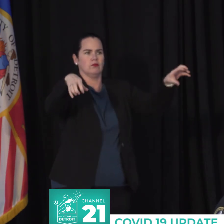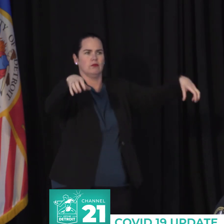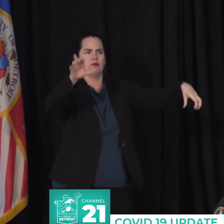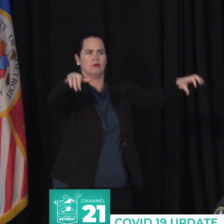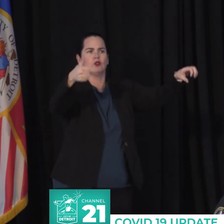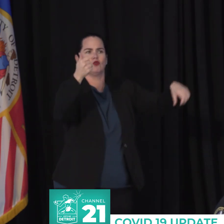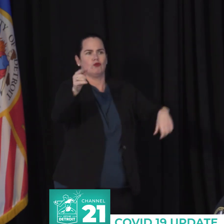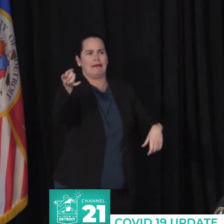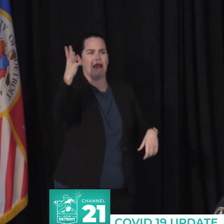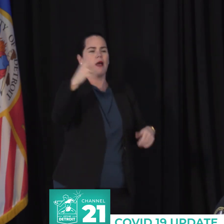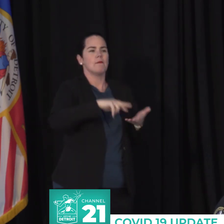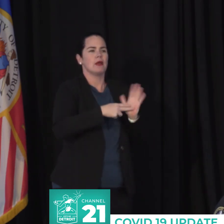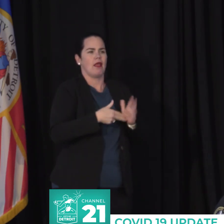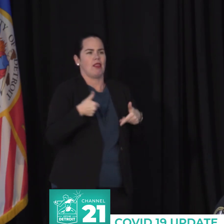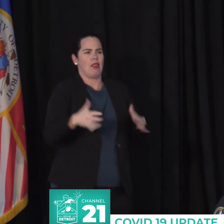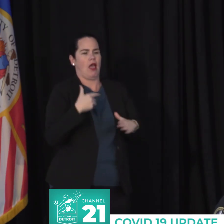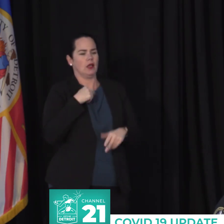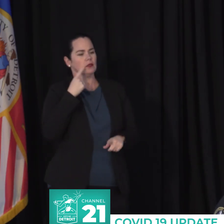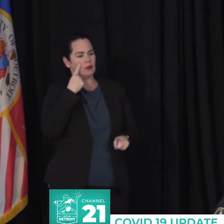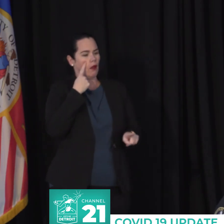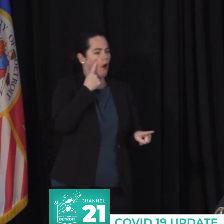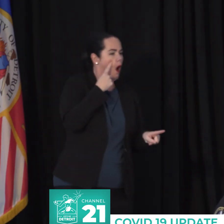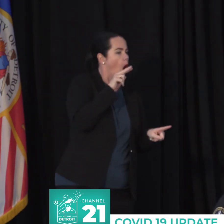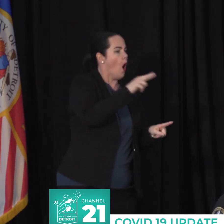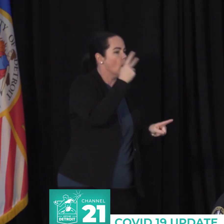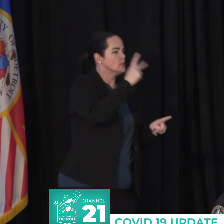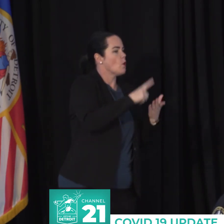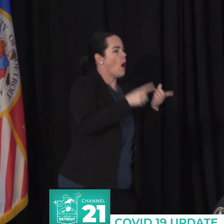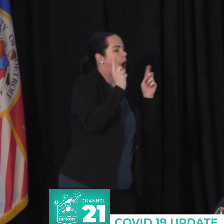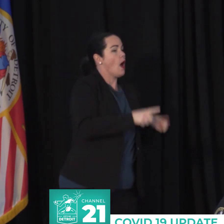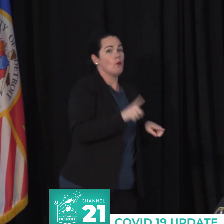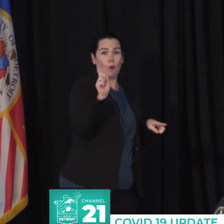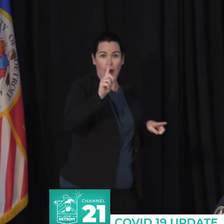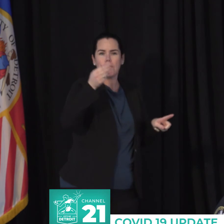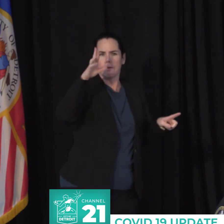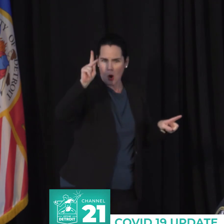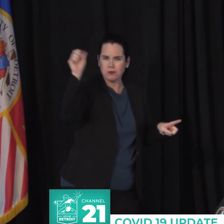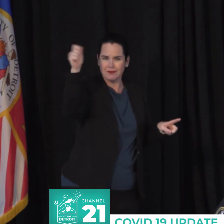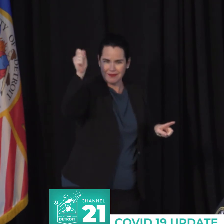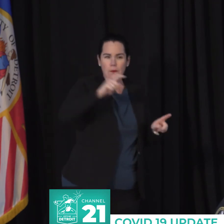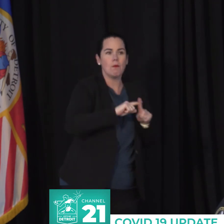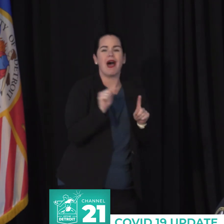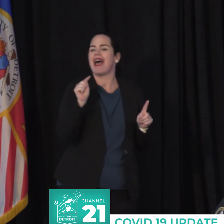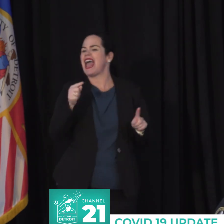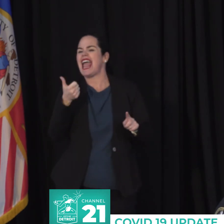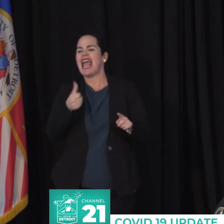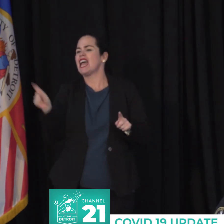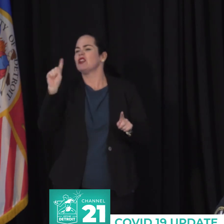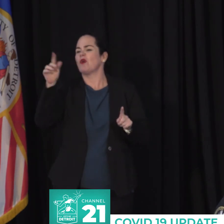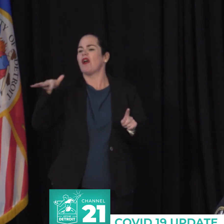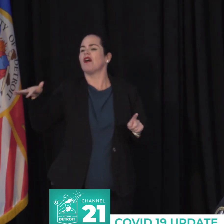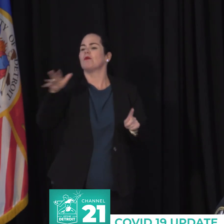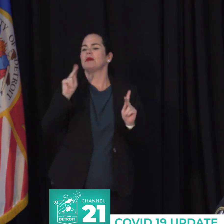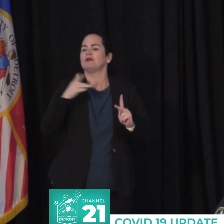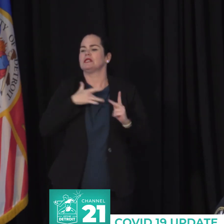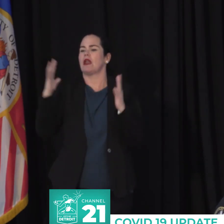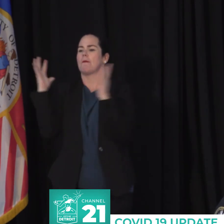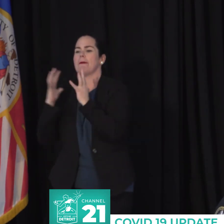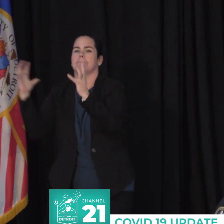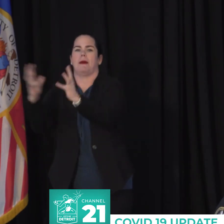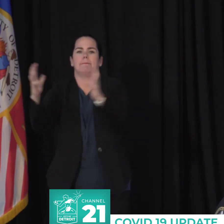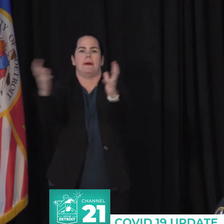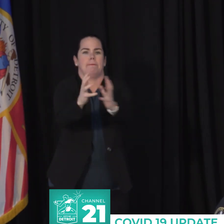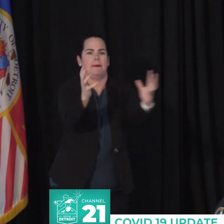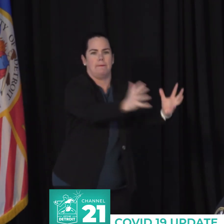us an opportunity to see what type of activity is going on, not just at parks, but any area where people are congregating.